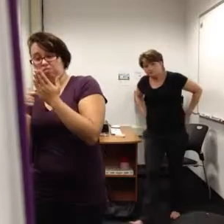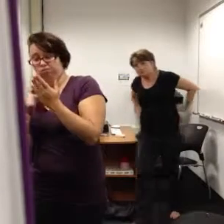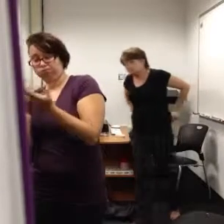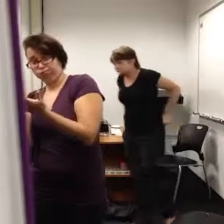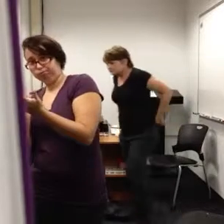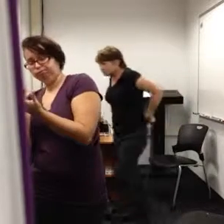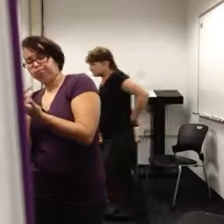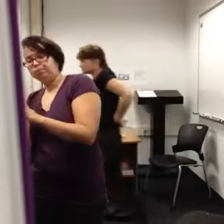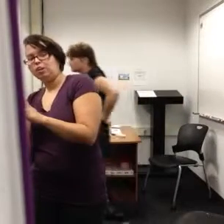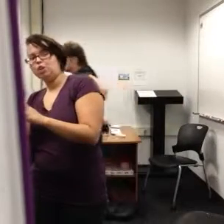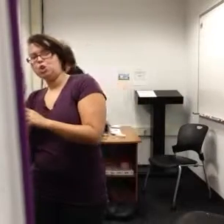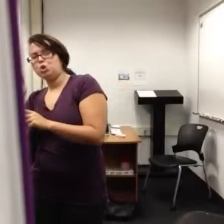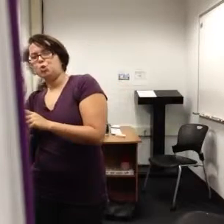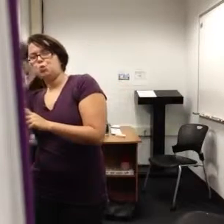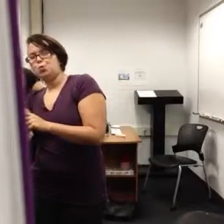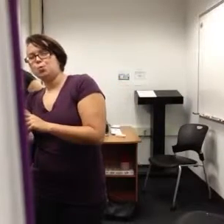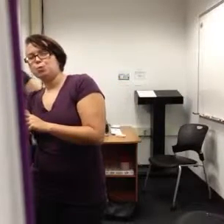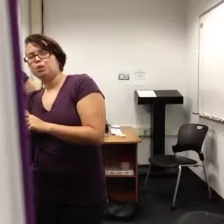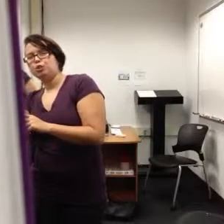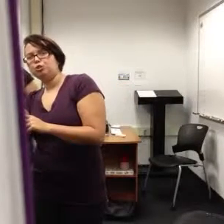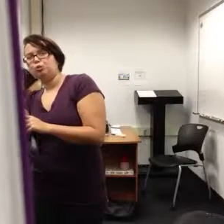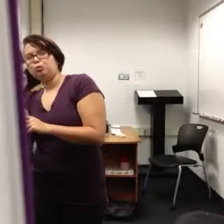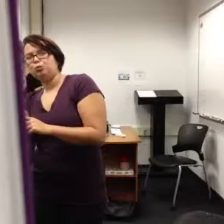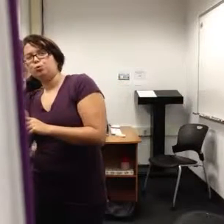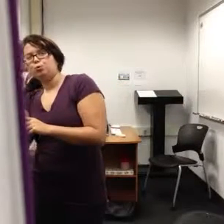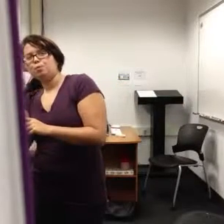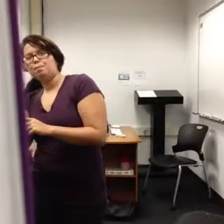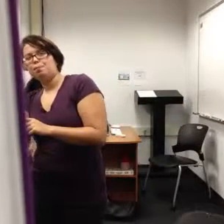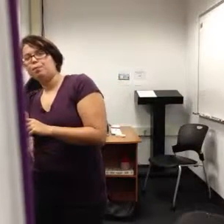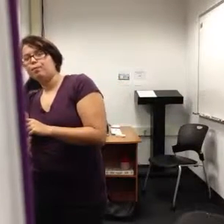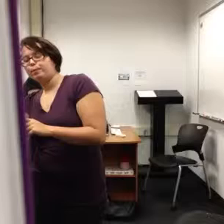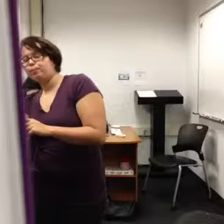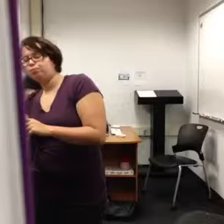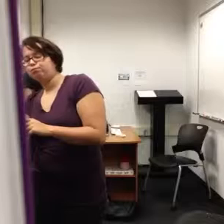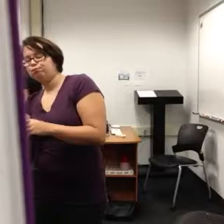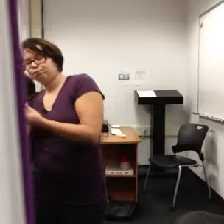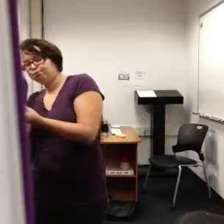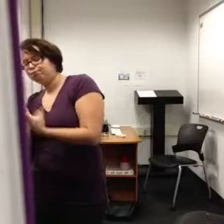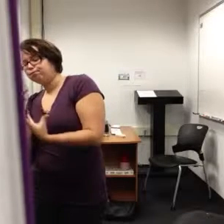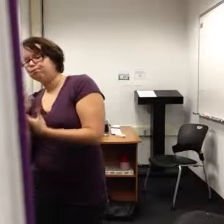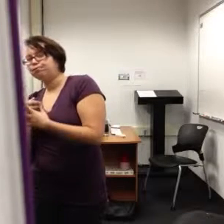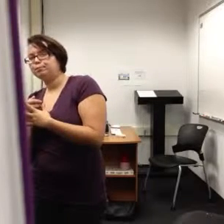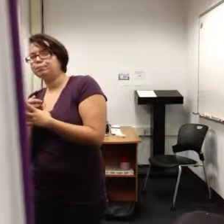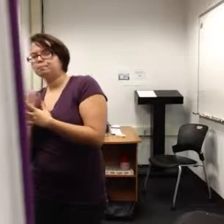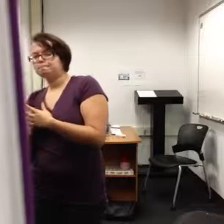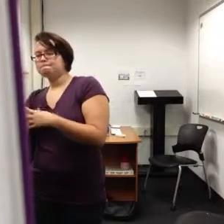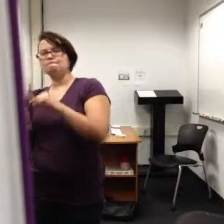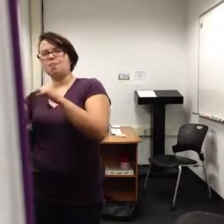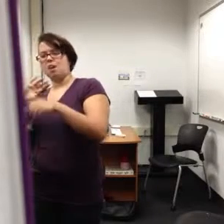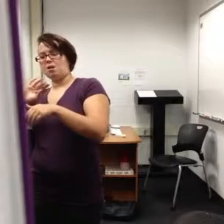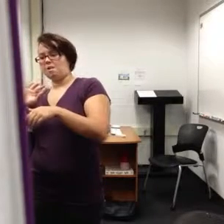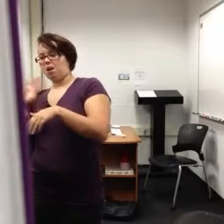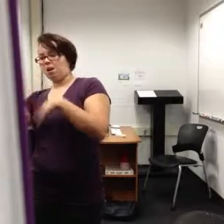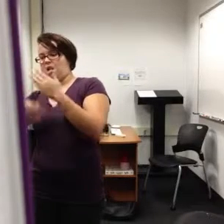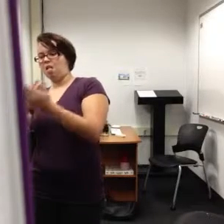the Union Tribune this weekend, which basically said, why can't we all be purple? No, it